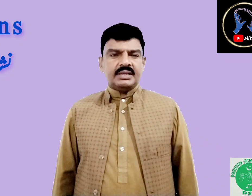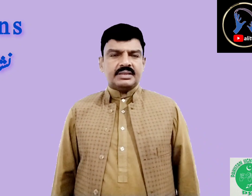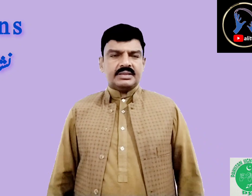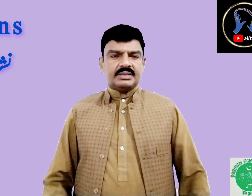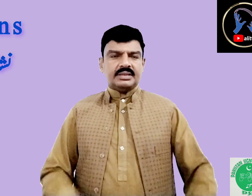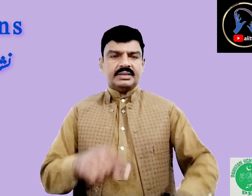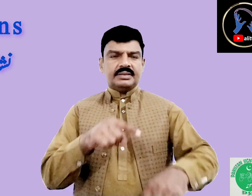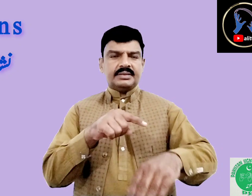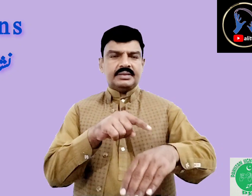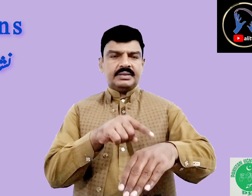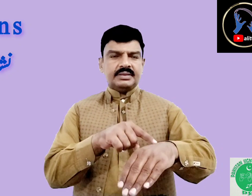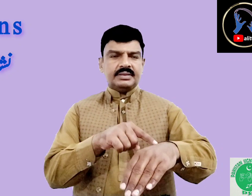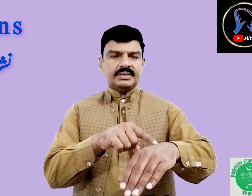science,